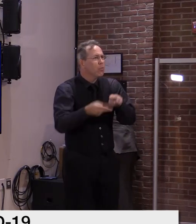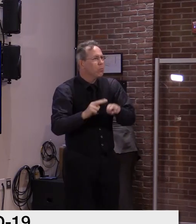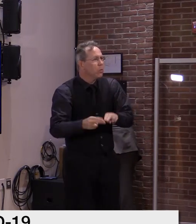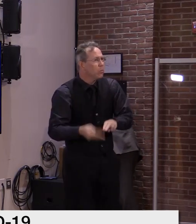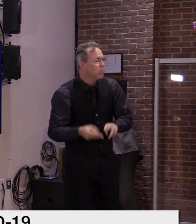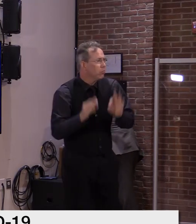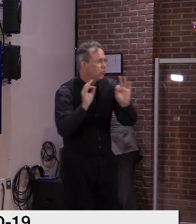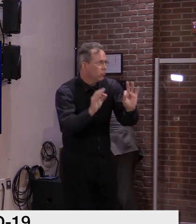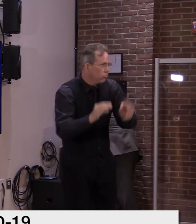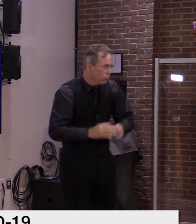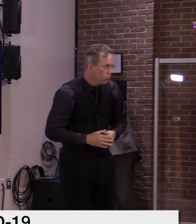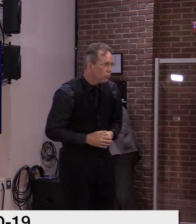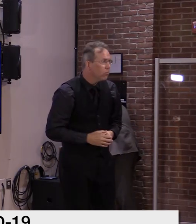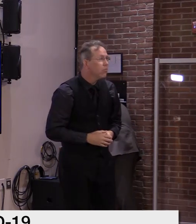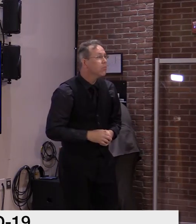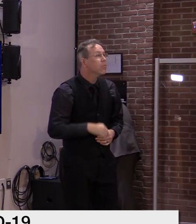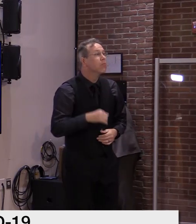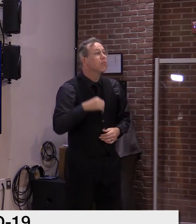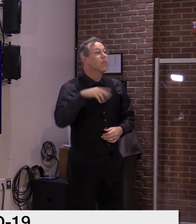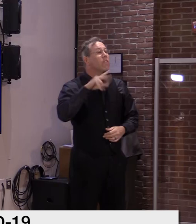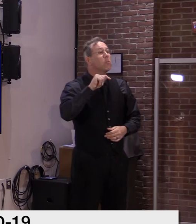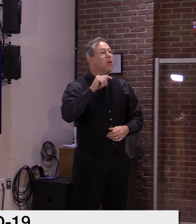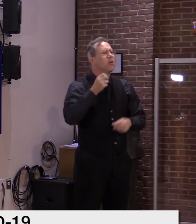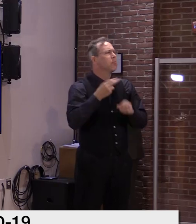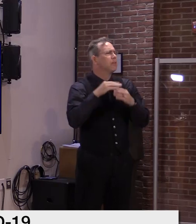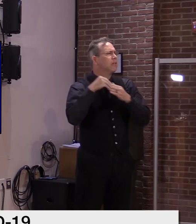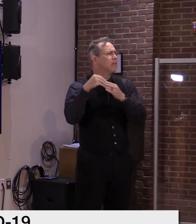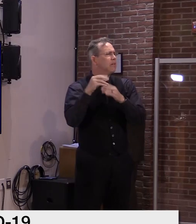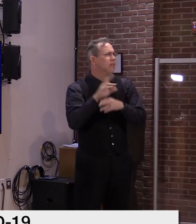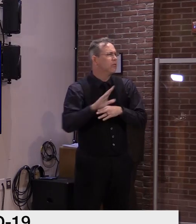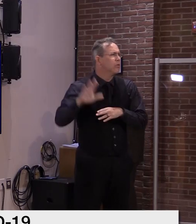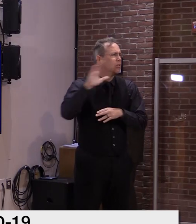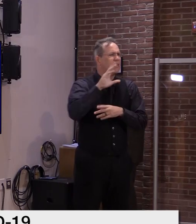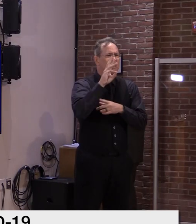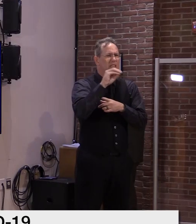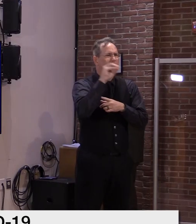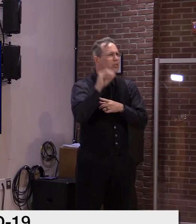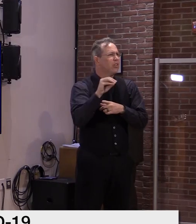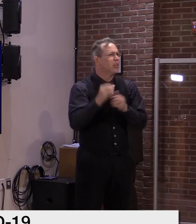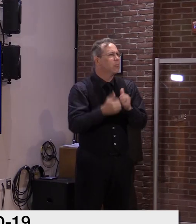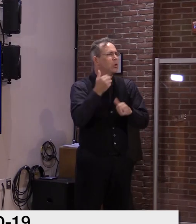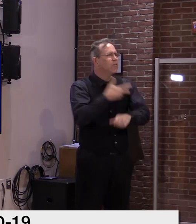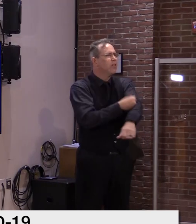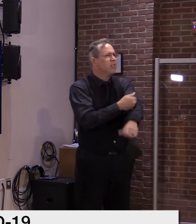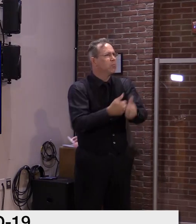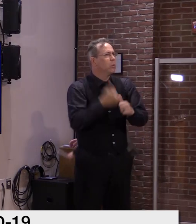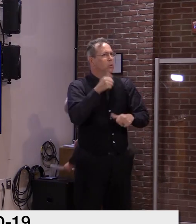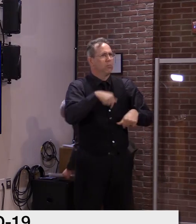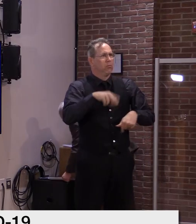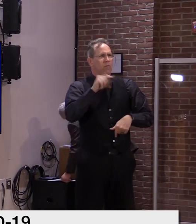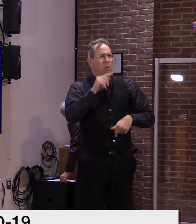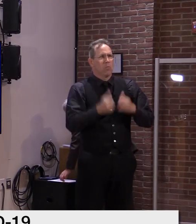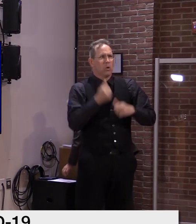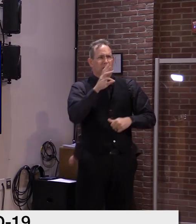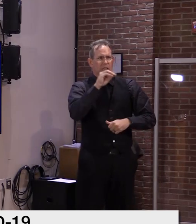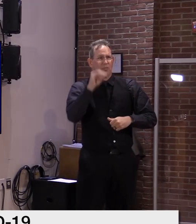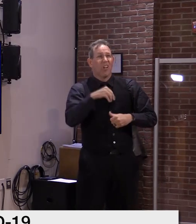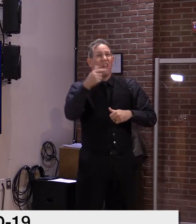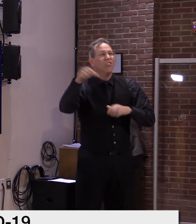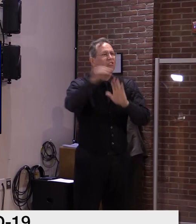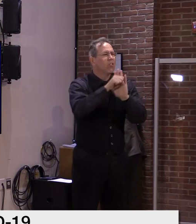our population having received at least one dose, and as a result, we are seeing even better trends in our